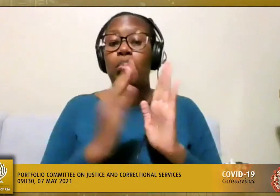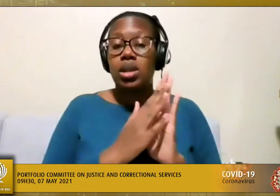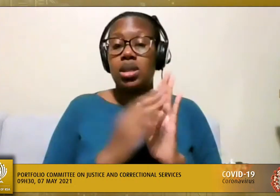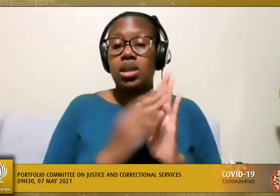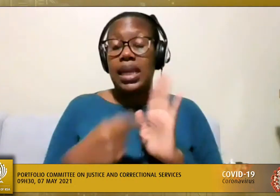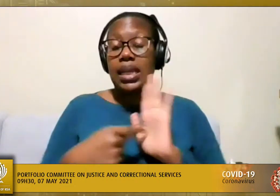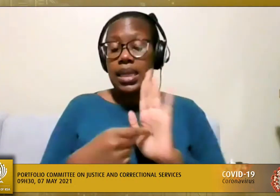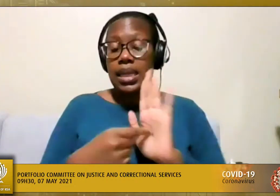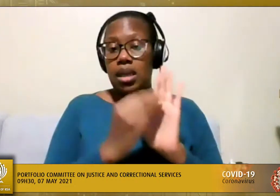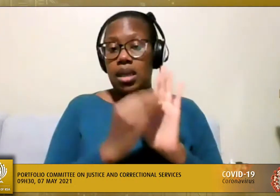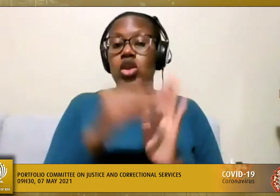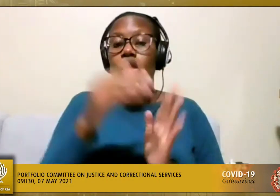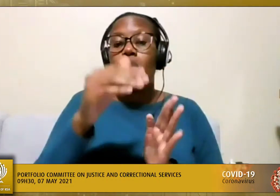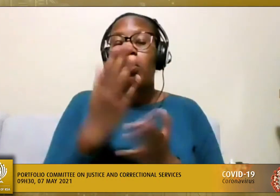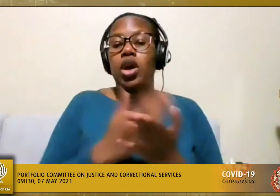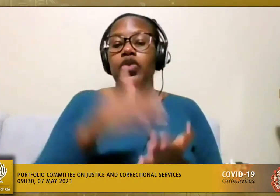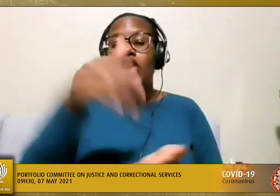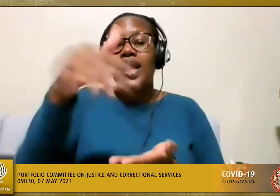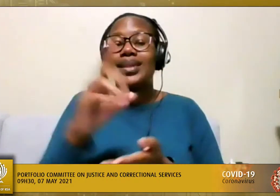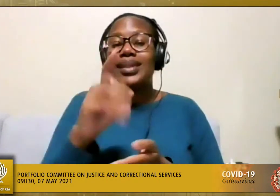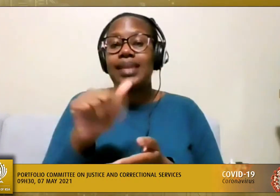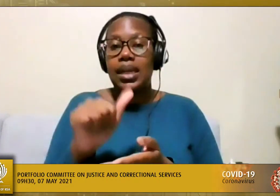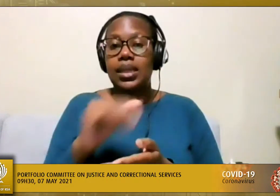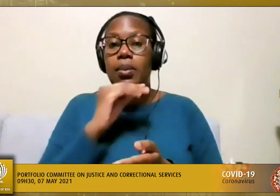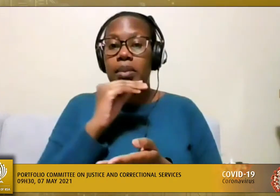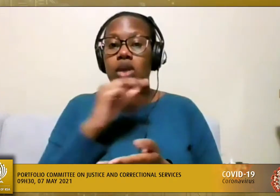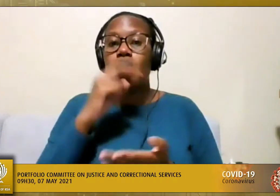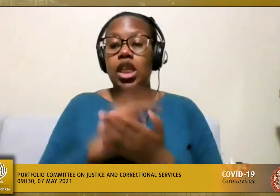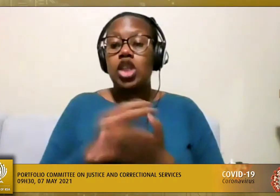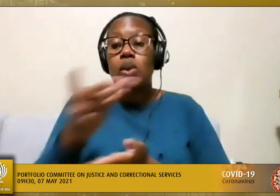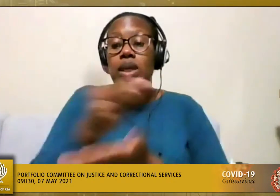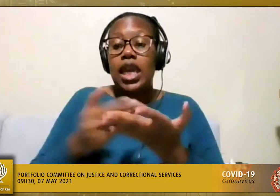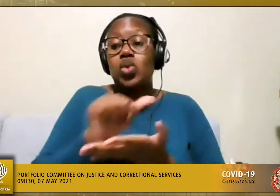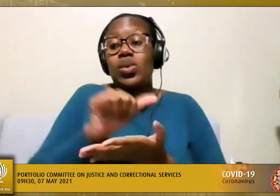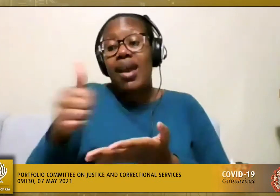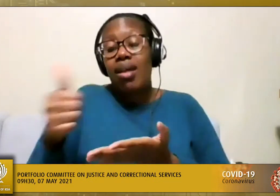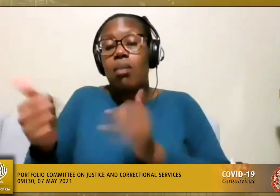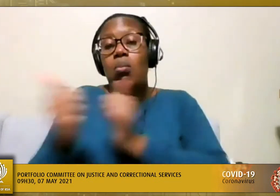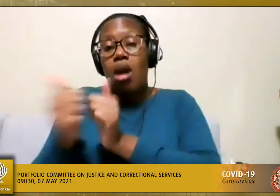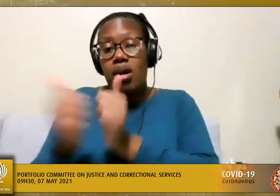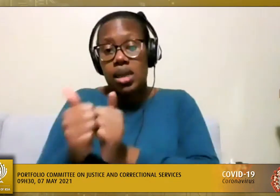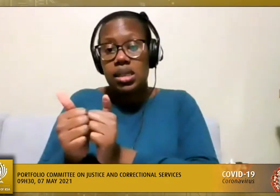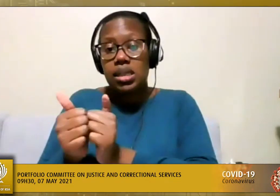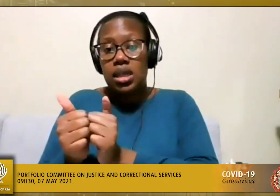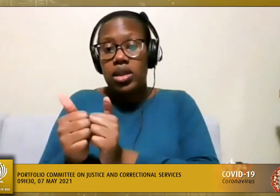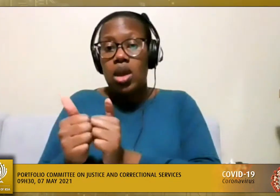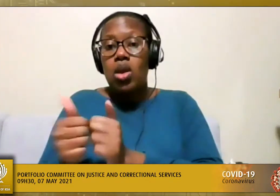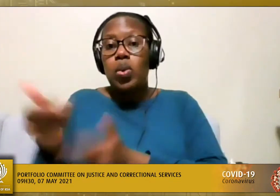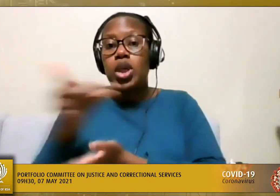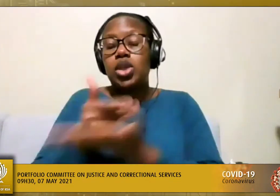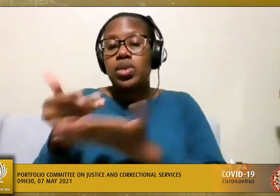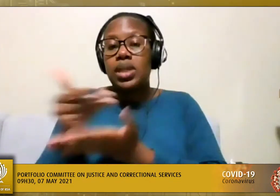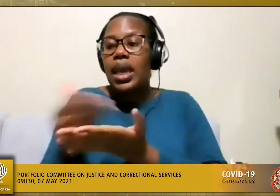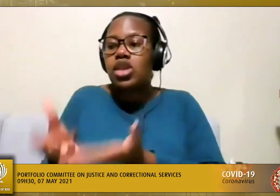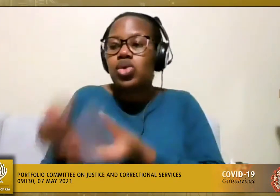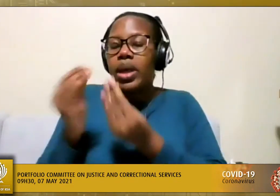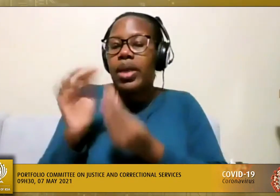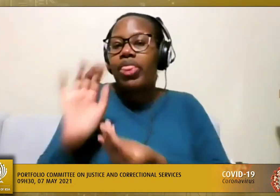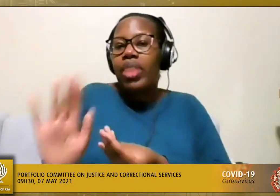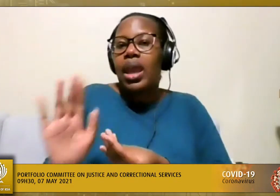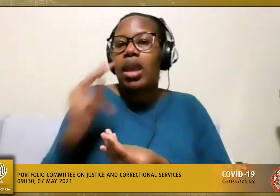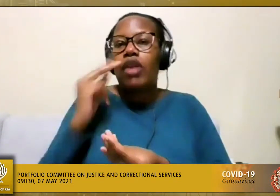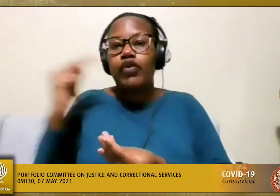part of collection of data meant we needed to be engaging with other partners to to get there um you know uh